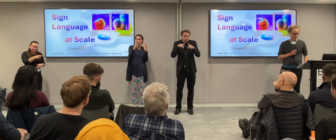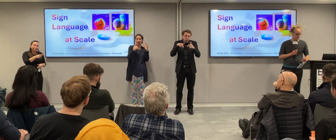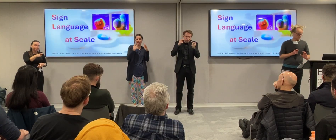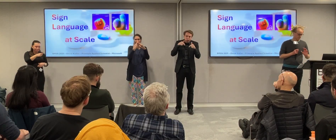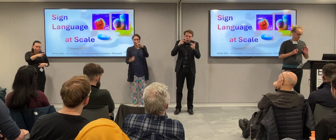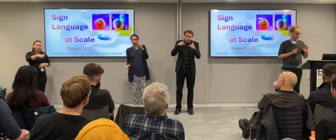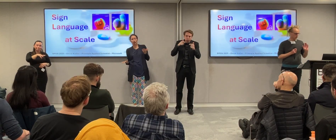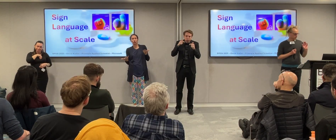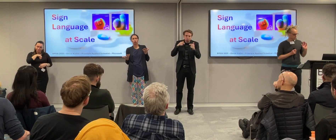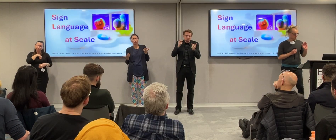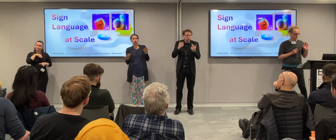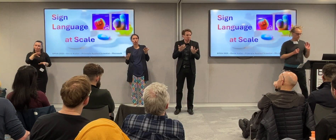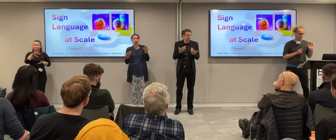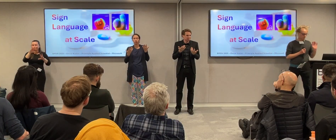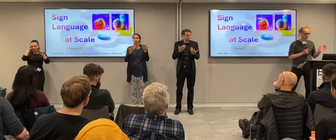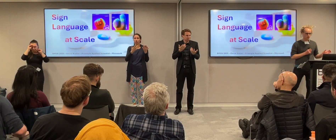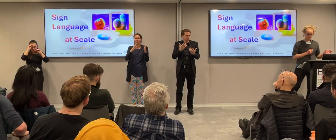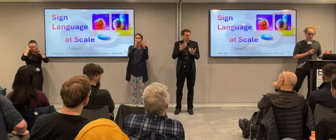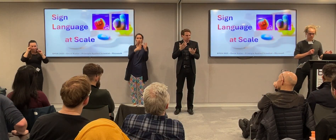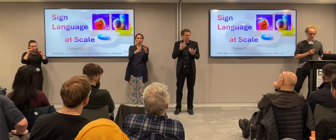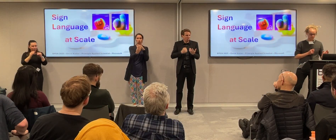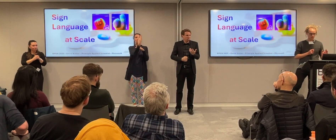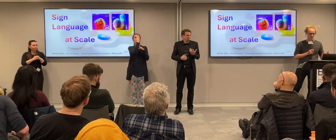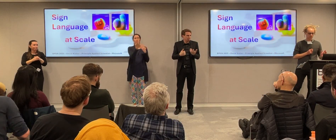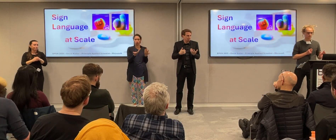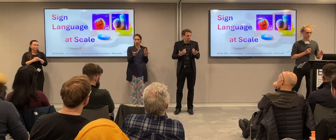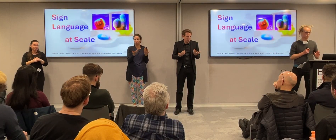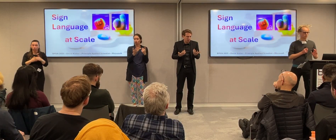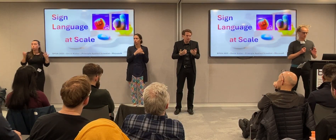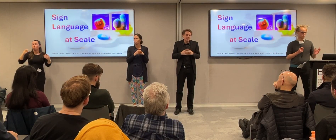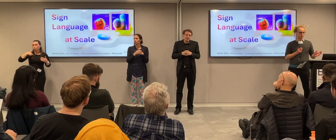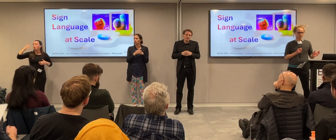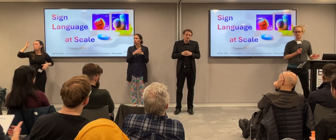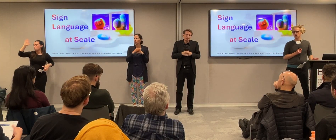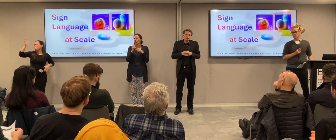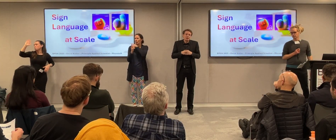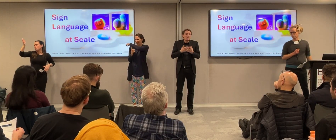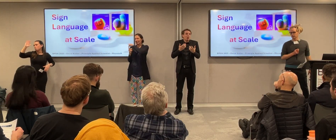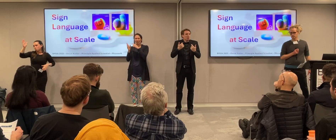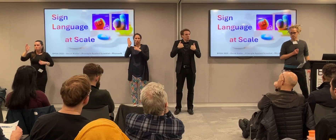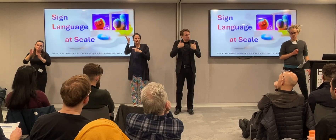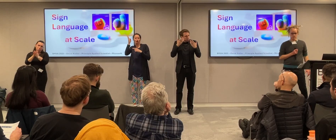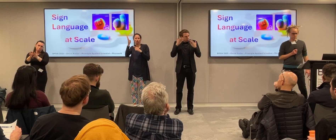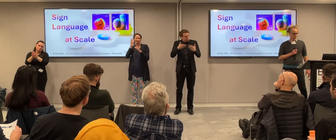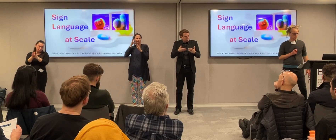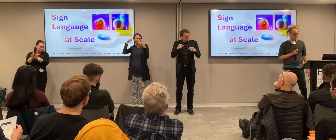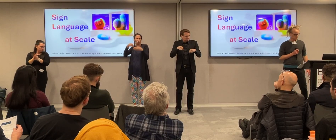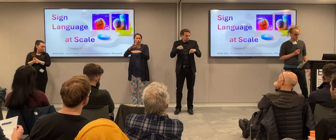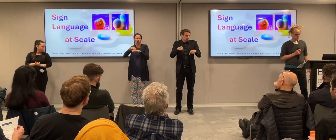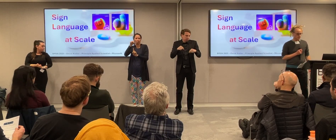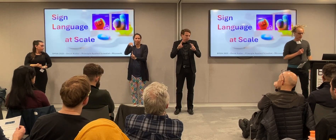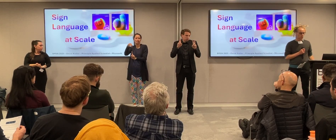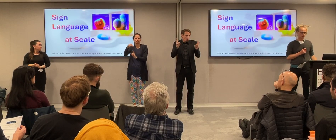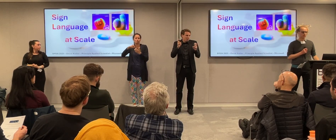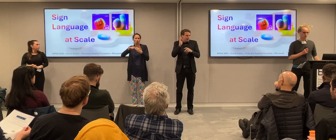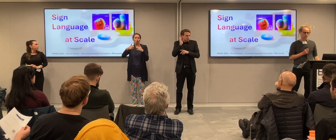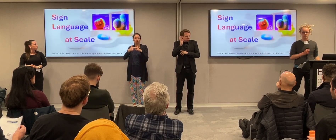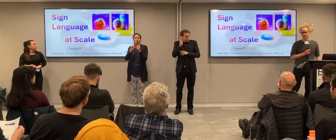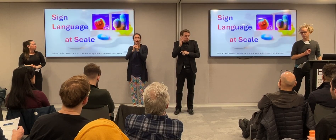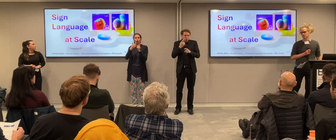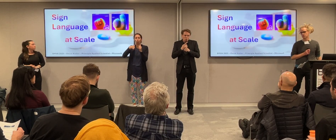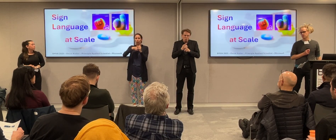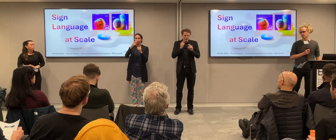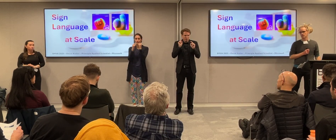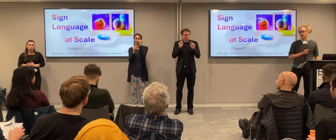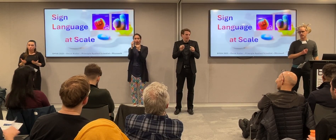so that's like the majority of that talk, what this talk is about, how we build